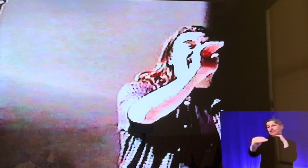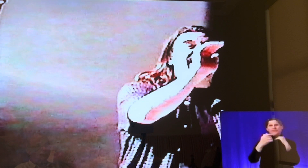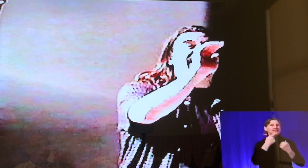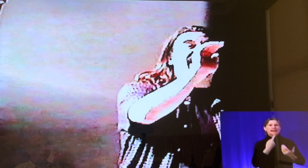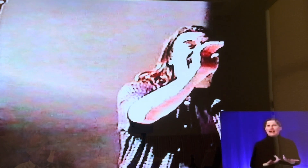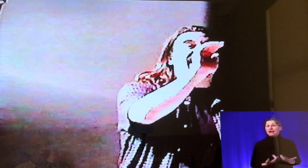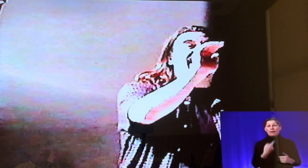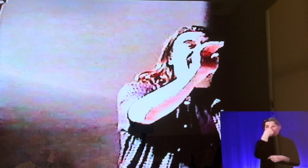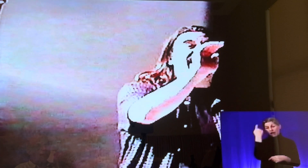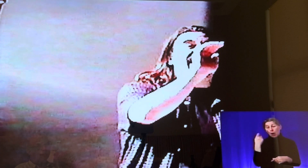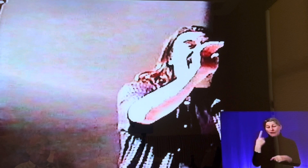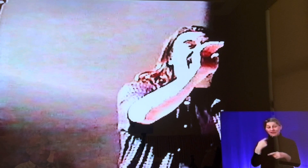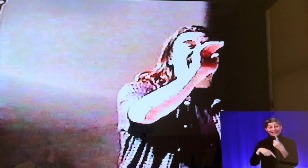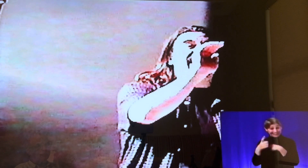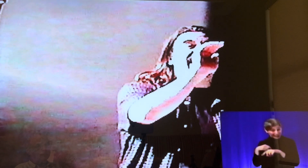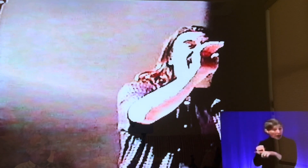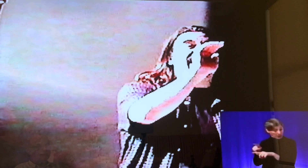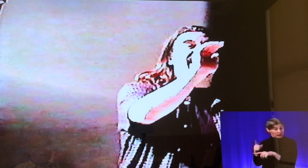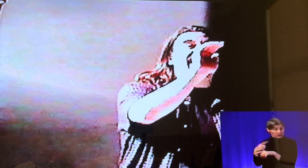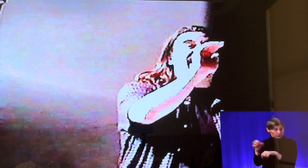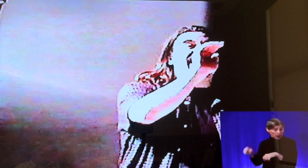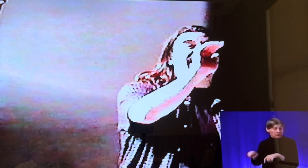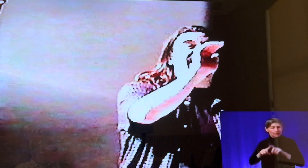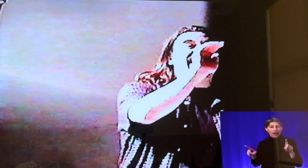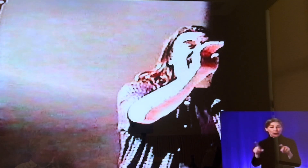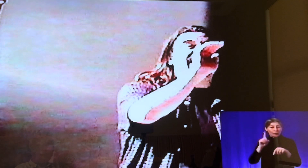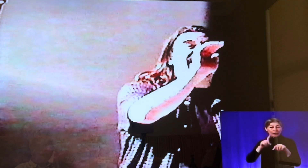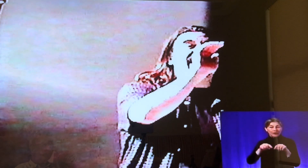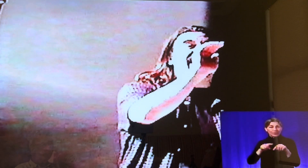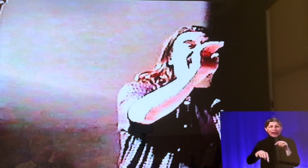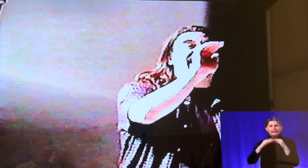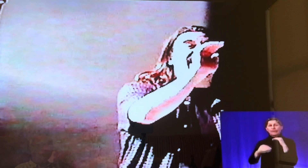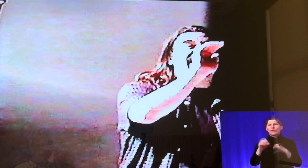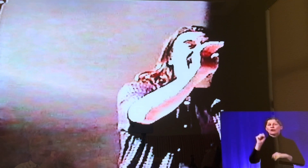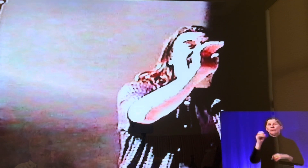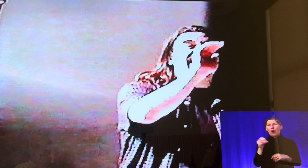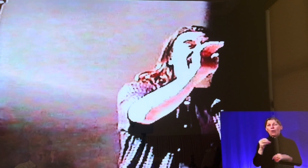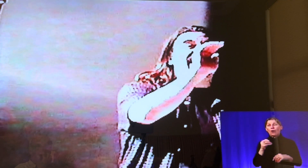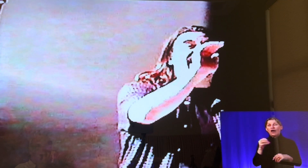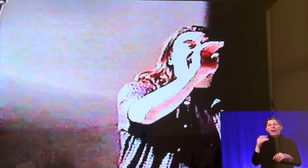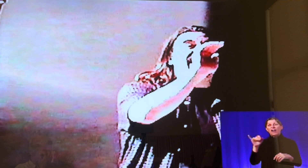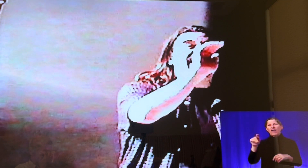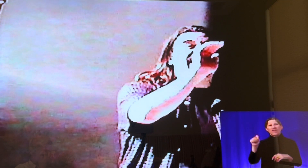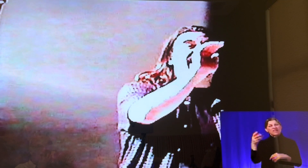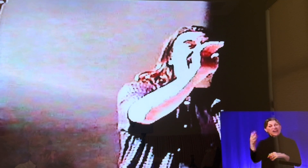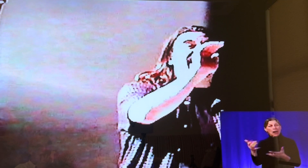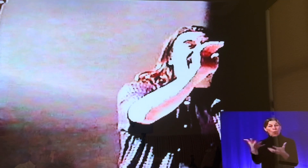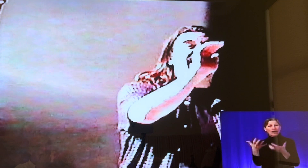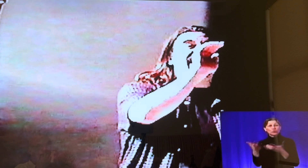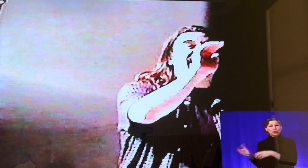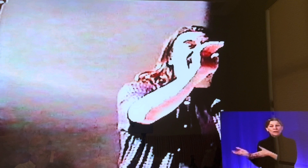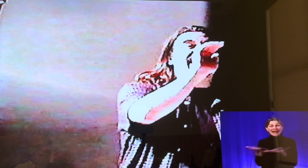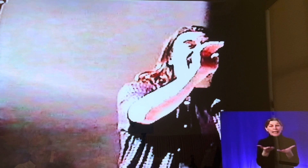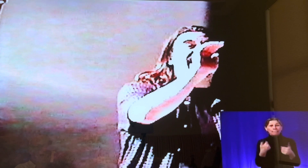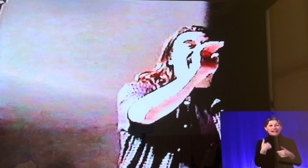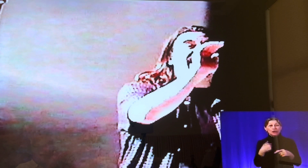because the signs are showing, so they wanted to take me to a deaf expert, because everything on his body,